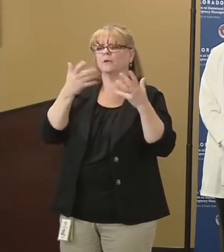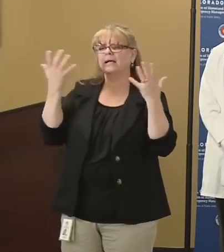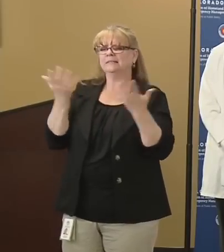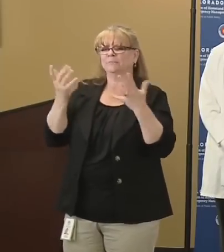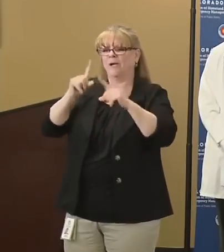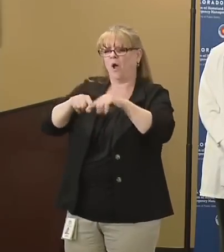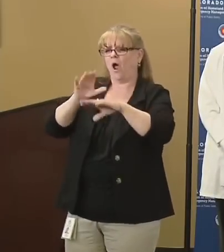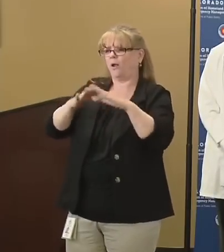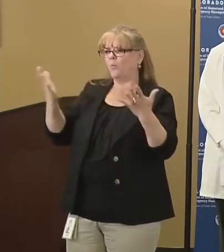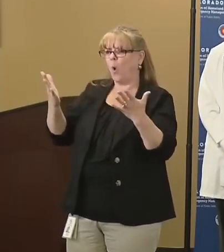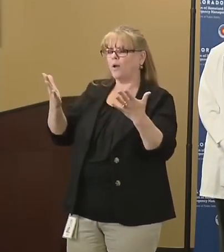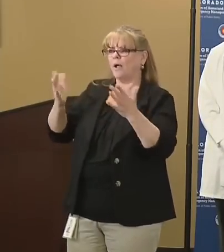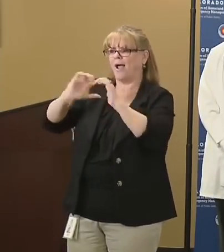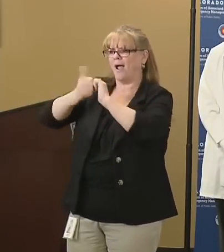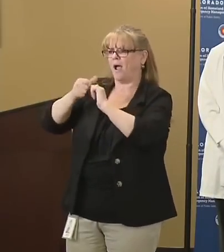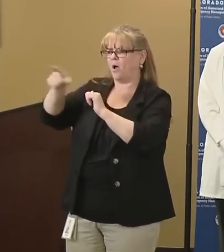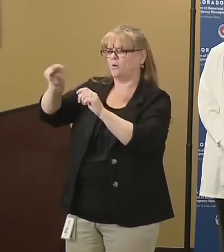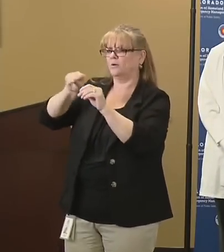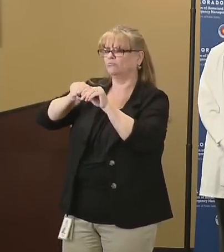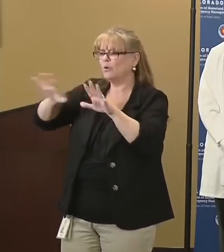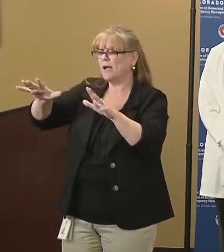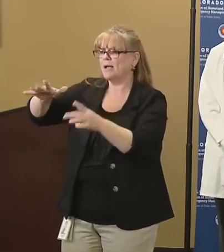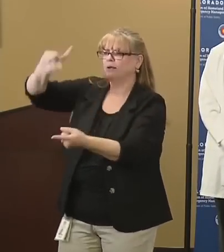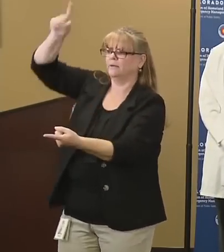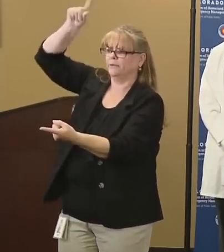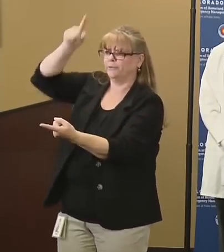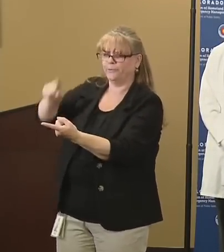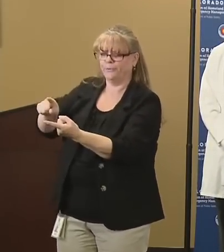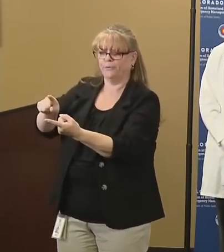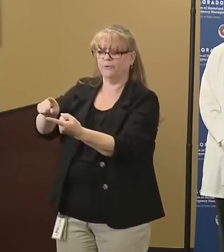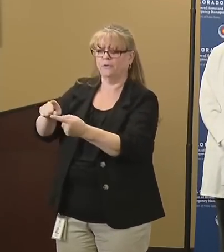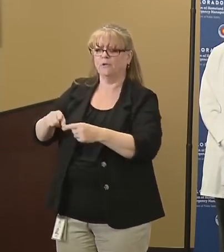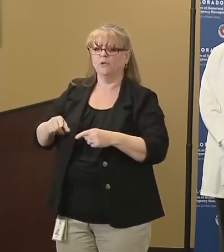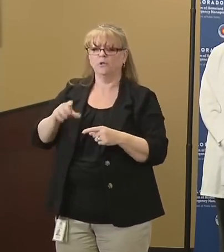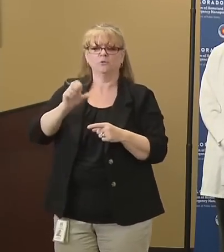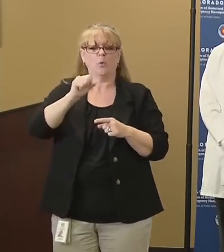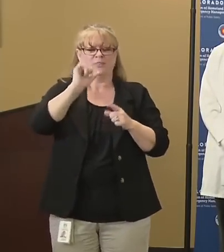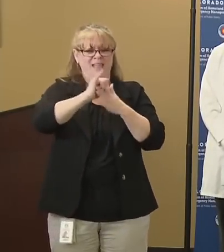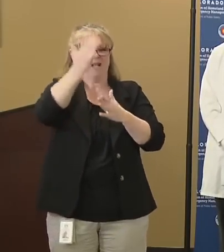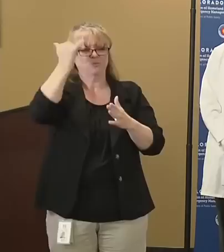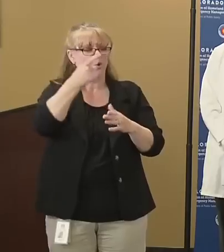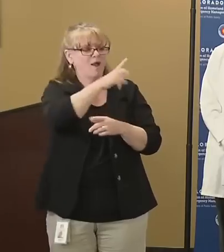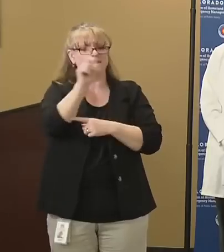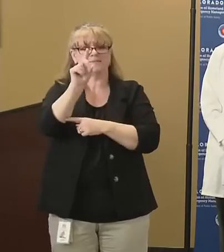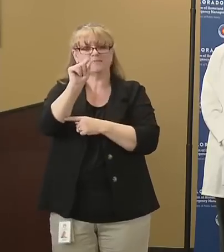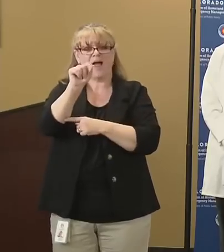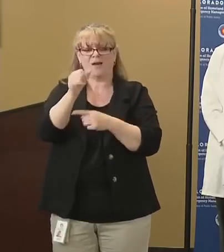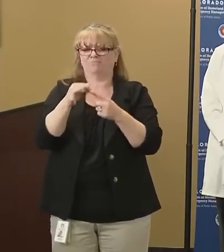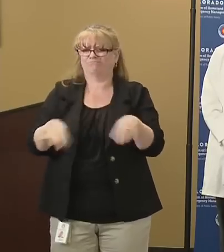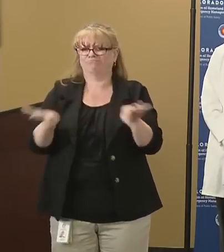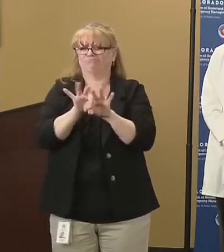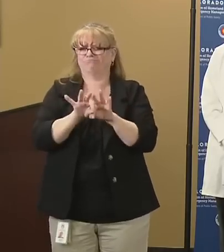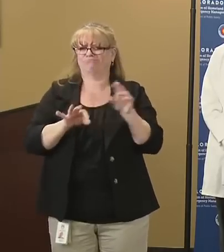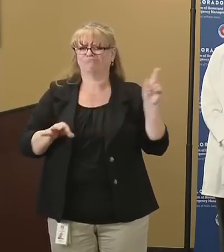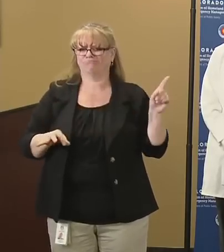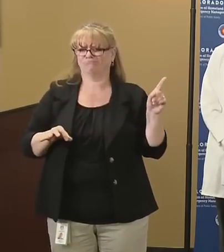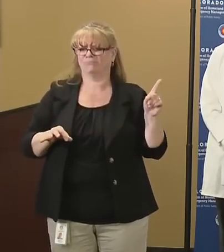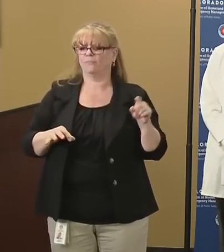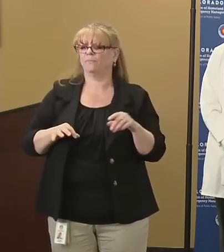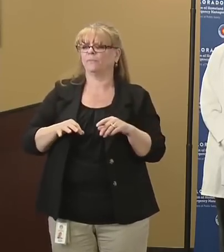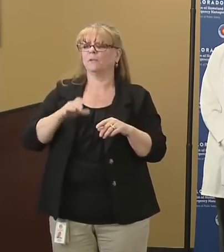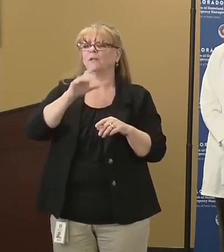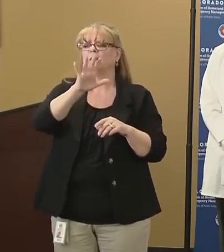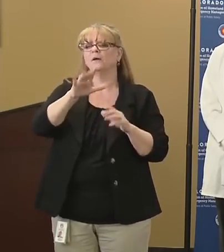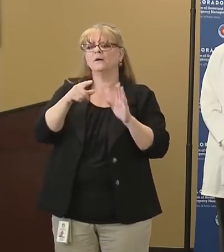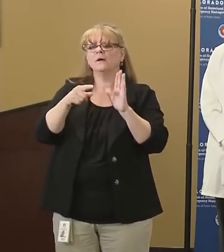the virus. And these are the key dates that you can look at, keeping in mind that, yes, you might see some impact a day or two before the observed impact